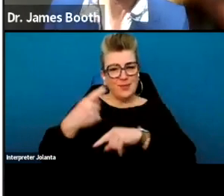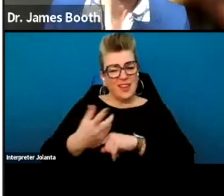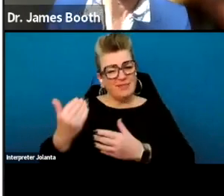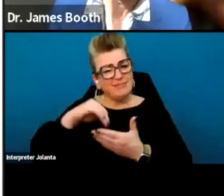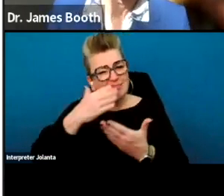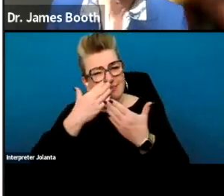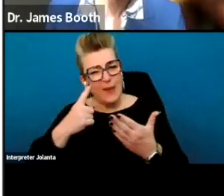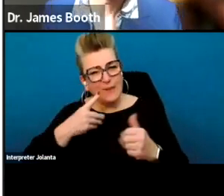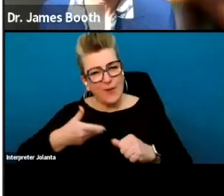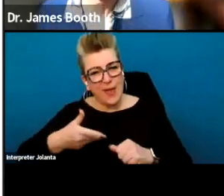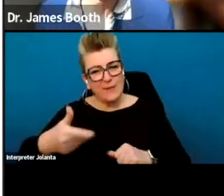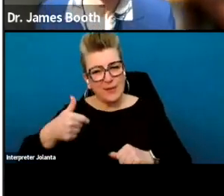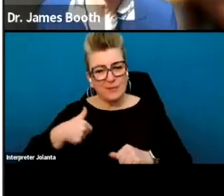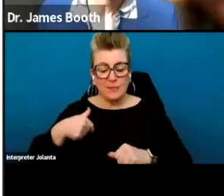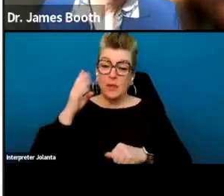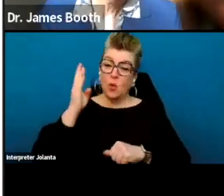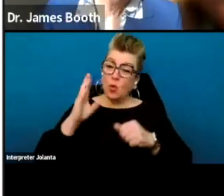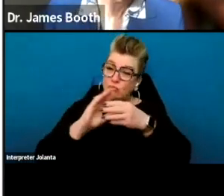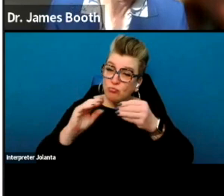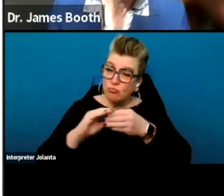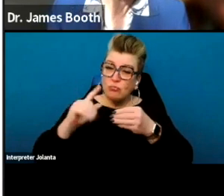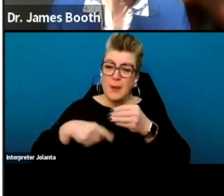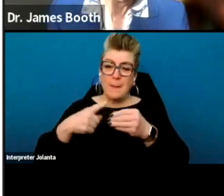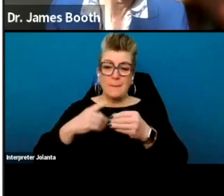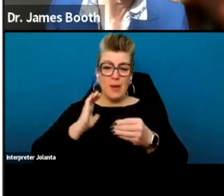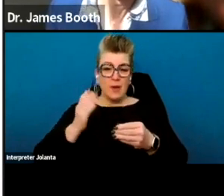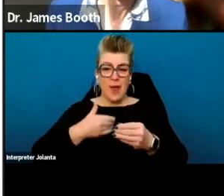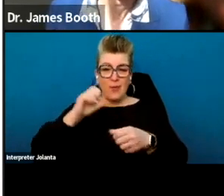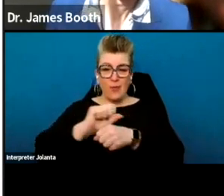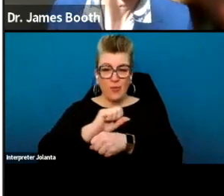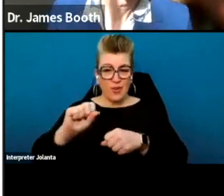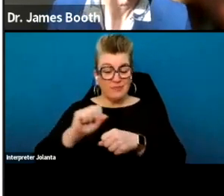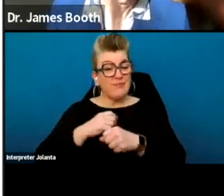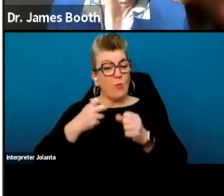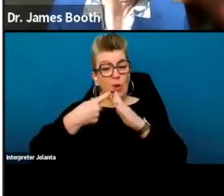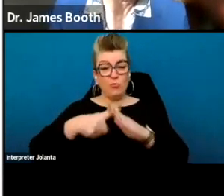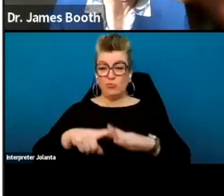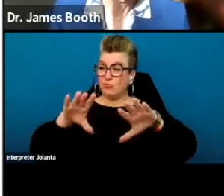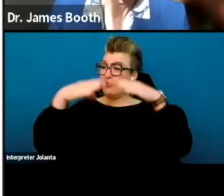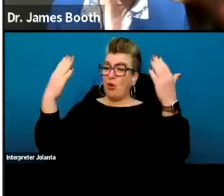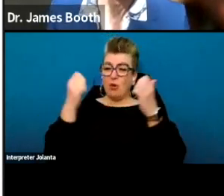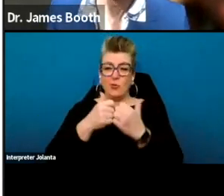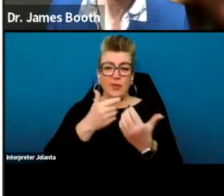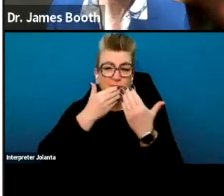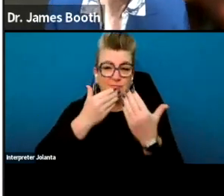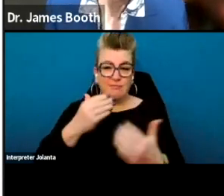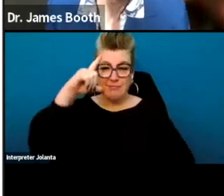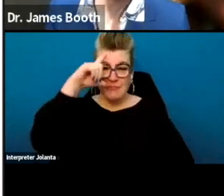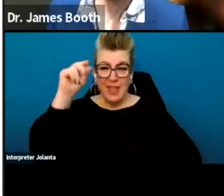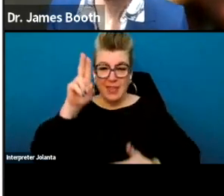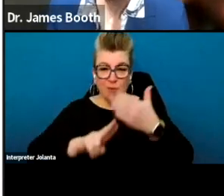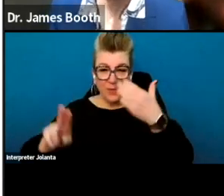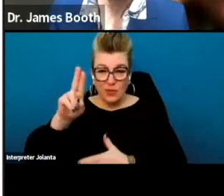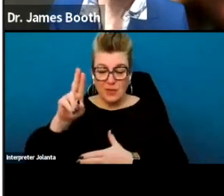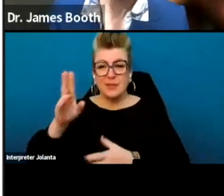me present about our work. I'd like to thank Gallaudet University, but also the Educational